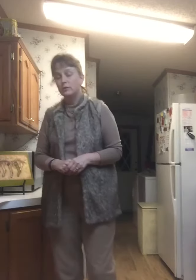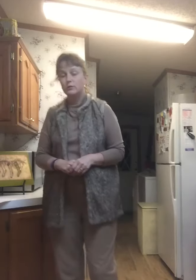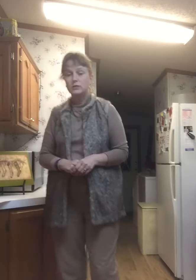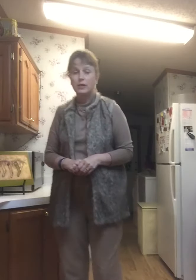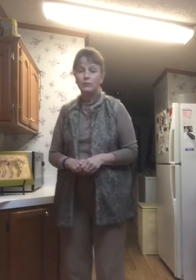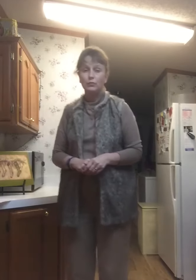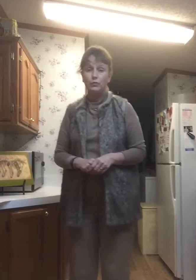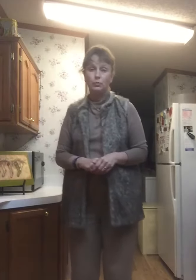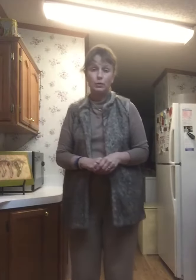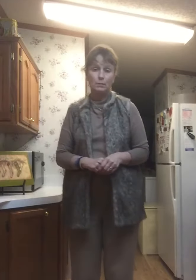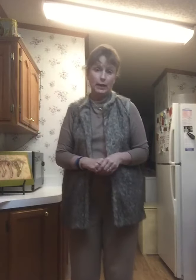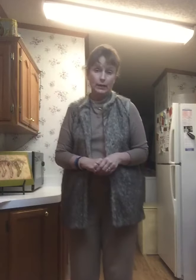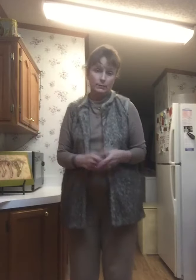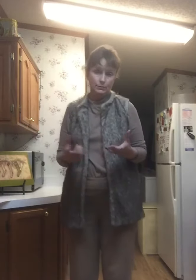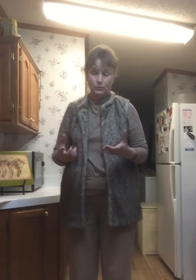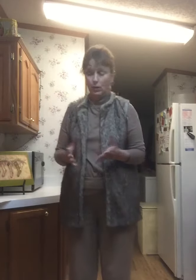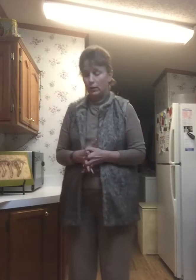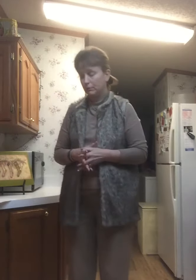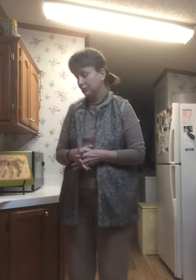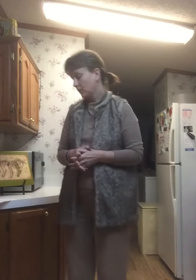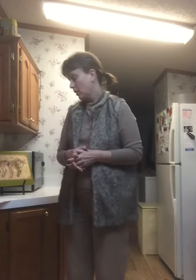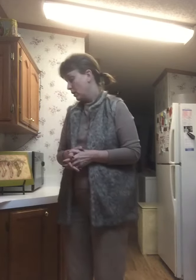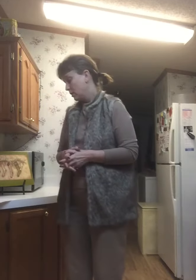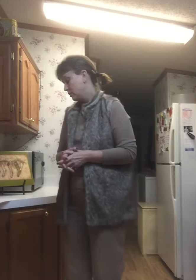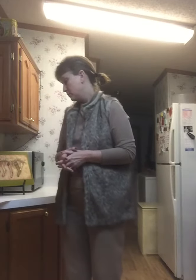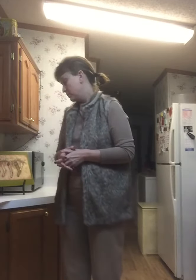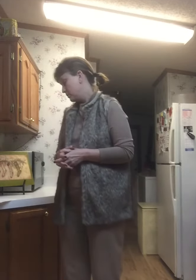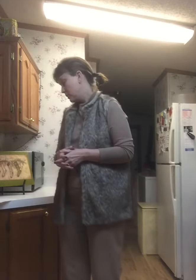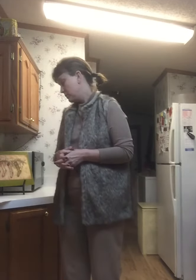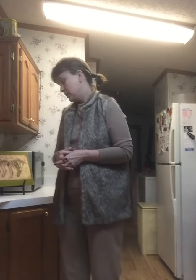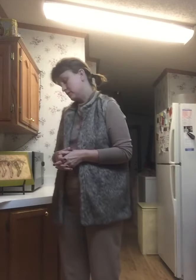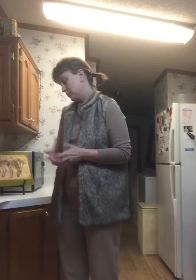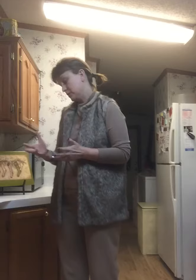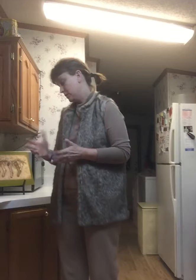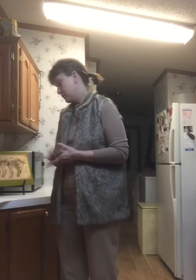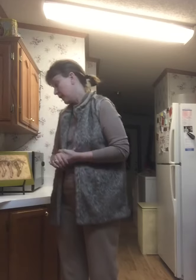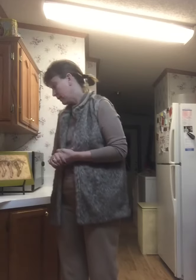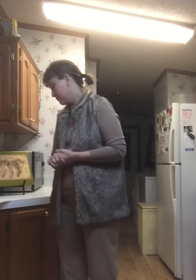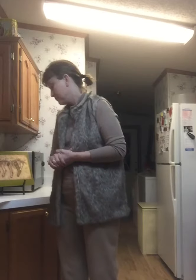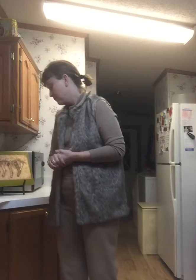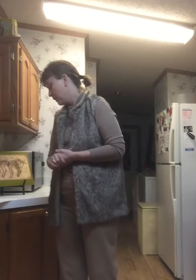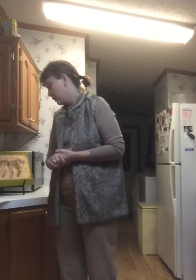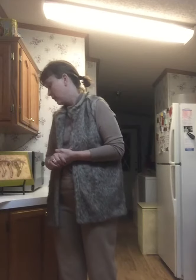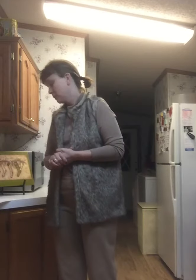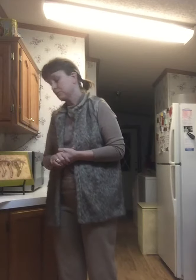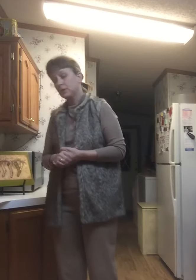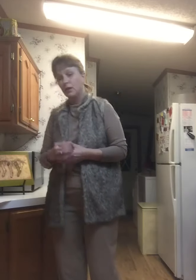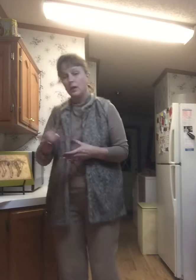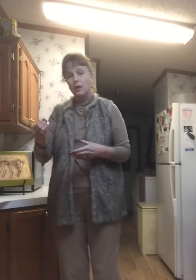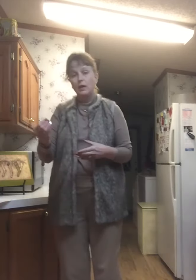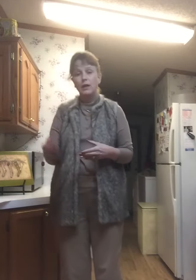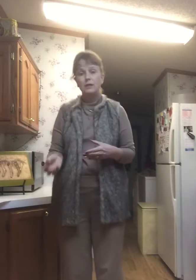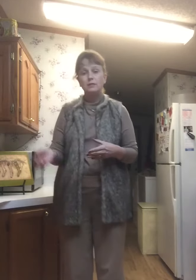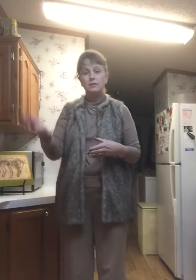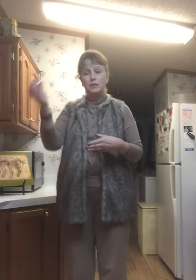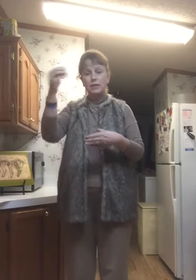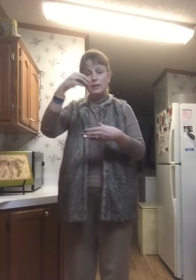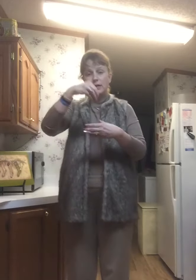do the sign for the word bad, okay? Because oppression is bad. But and